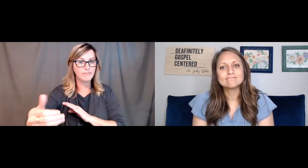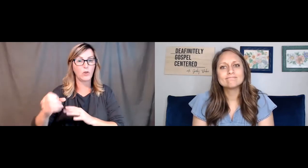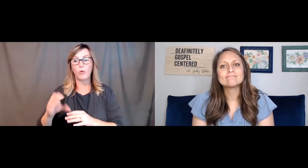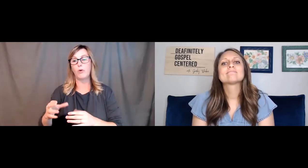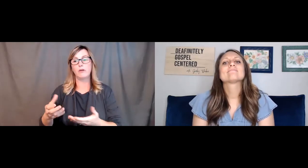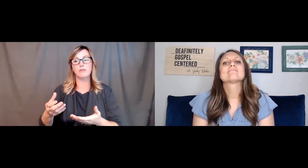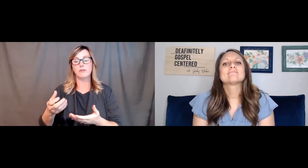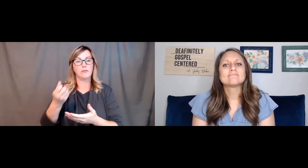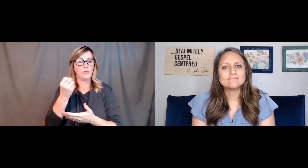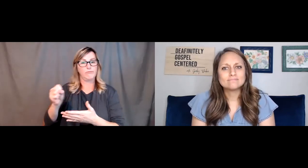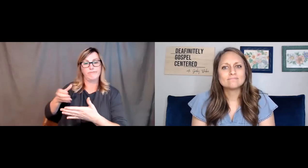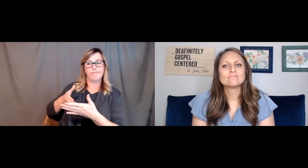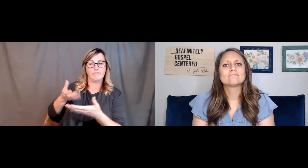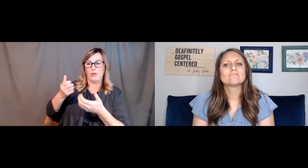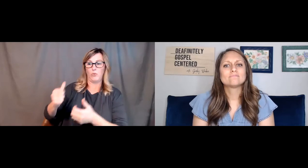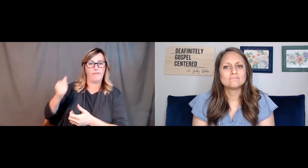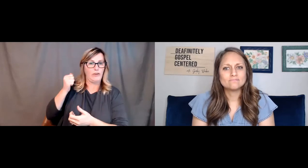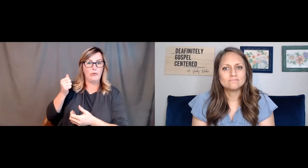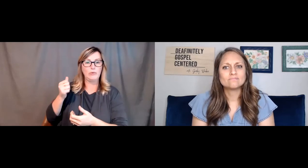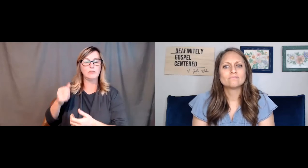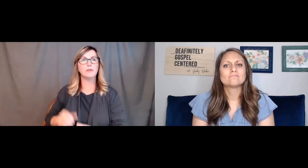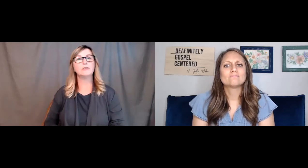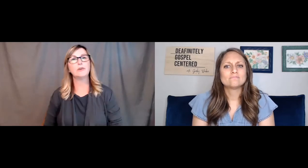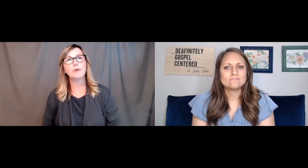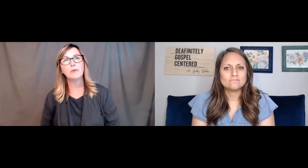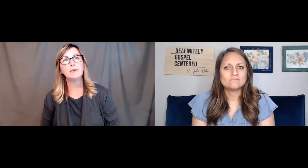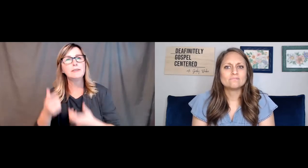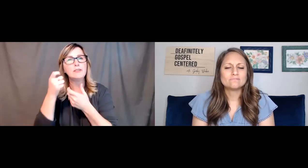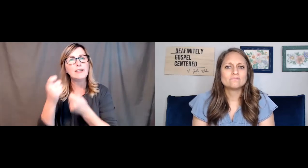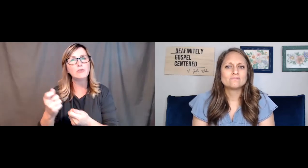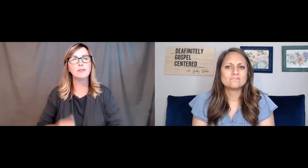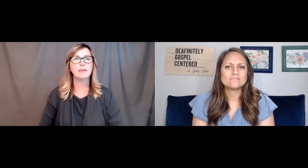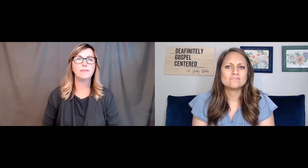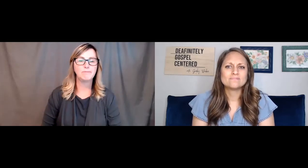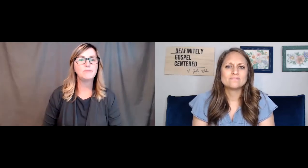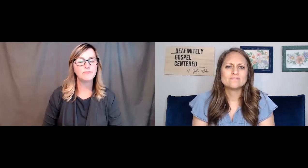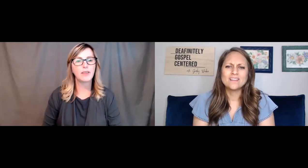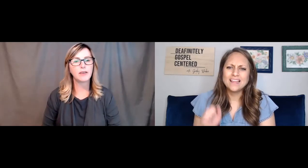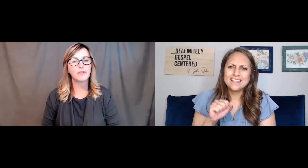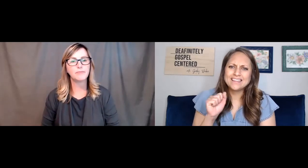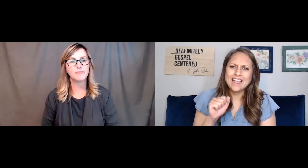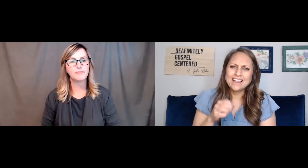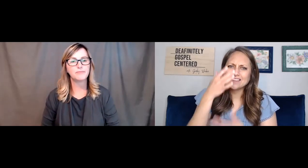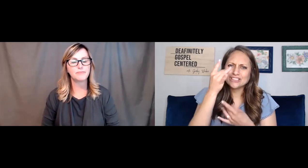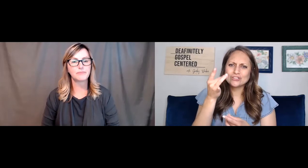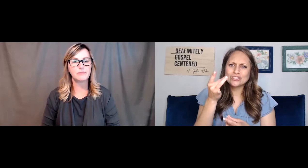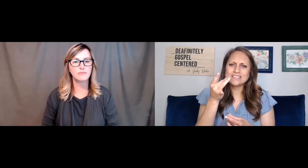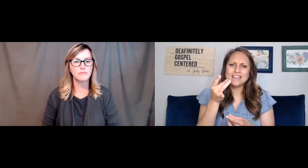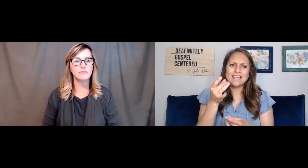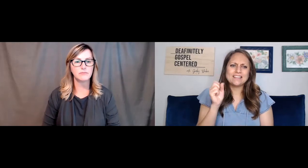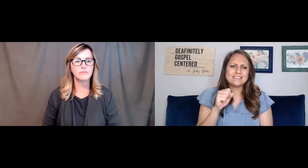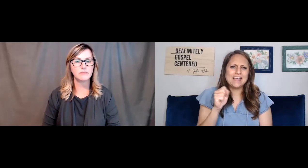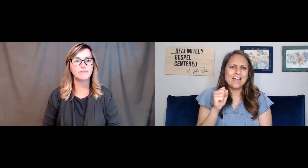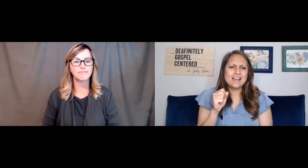the generation before them or ahead of them, even if it means they rebelled against God. For so it's sure. interesting. Yeah, very